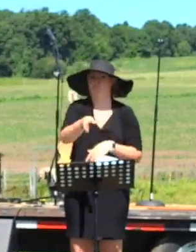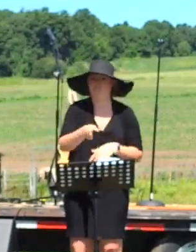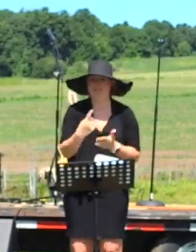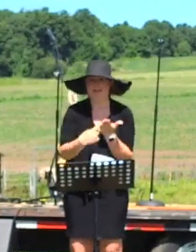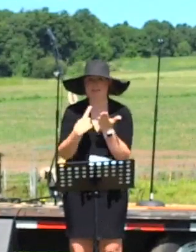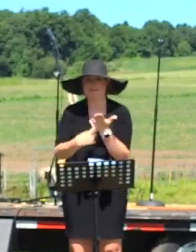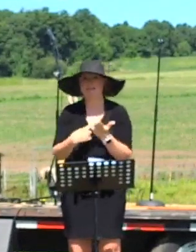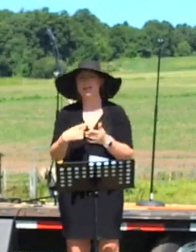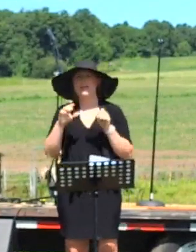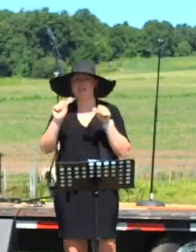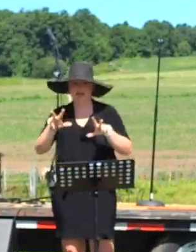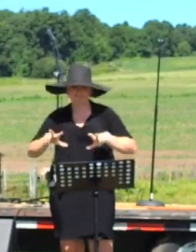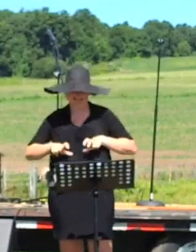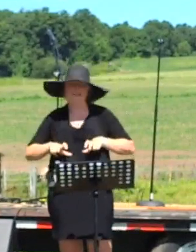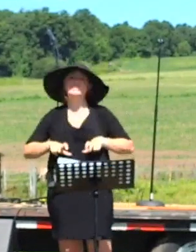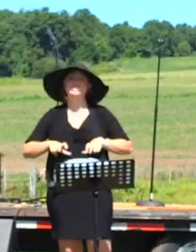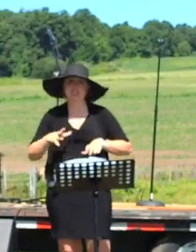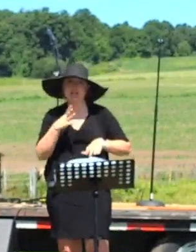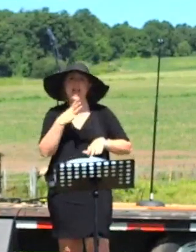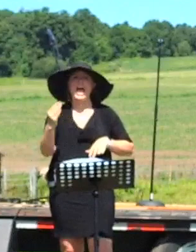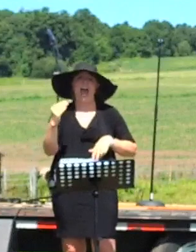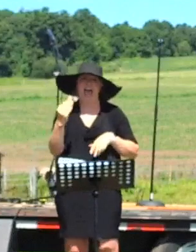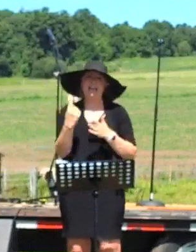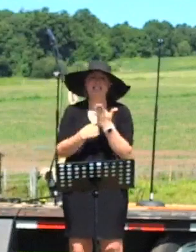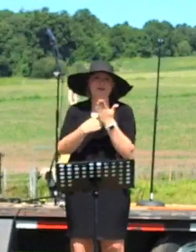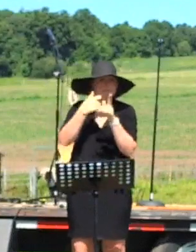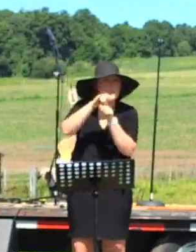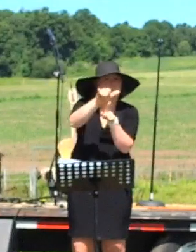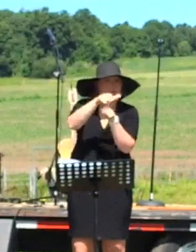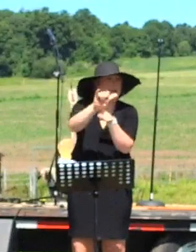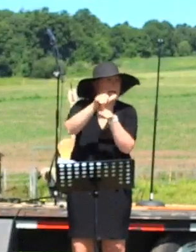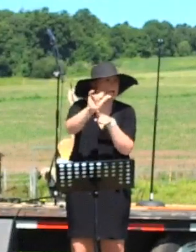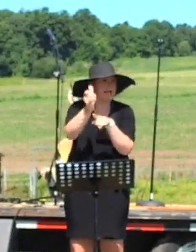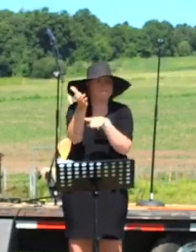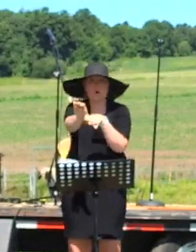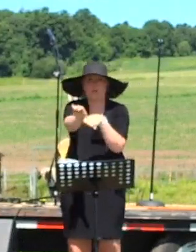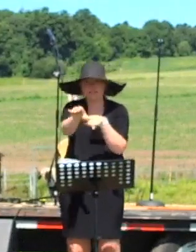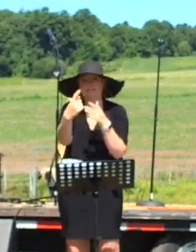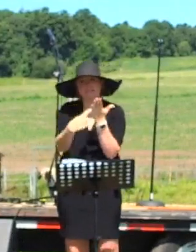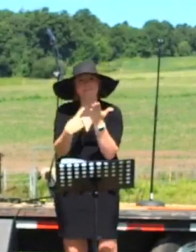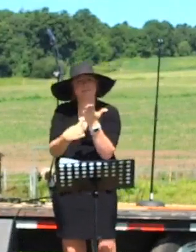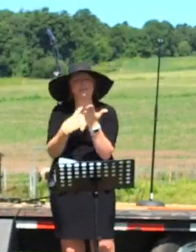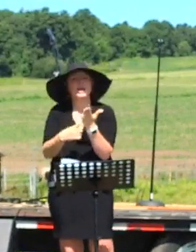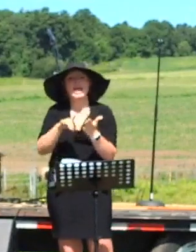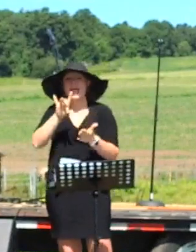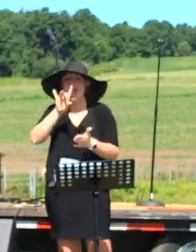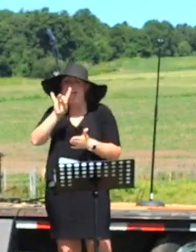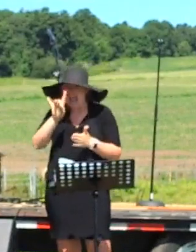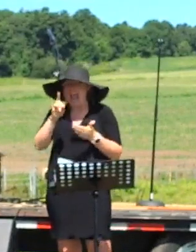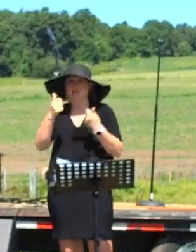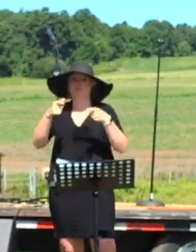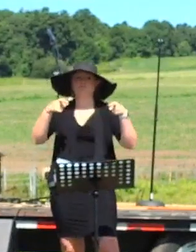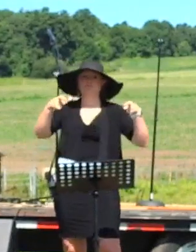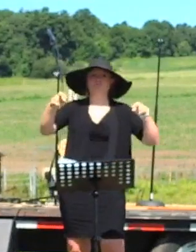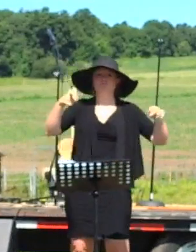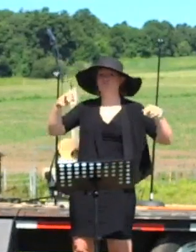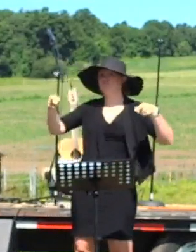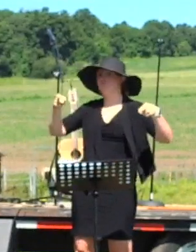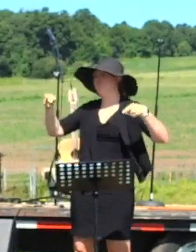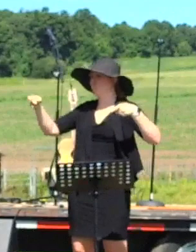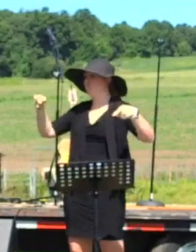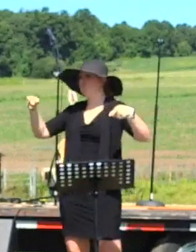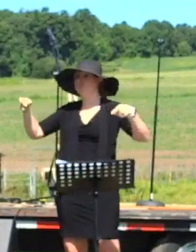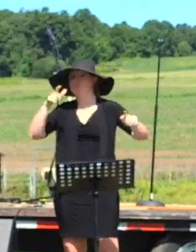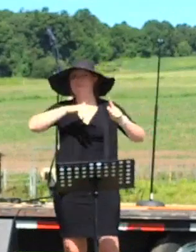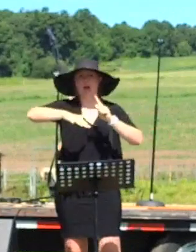little bit egocentric and domineering sometimes. And they eights often try to control their environment around